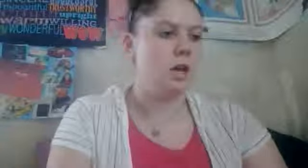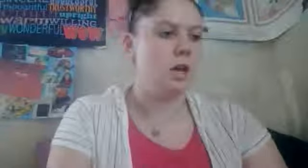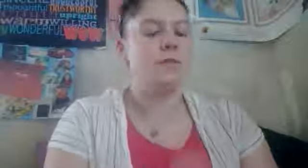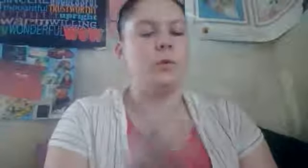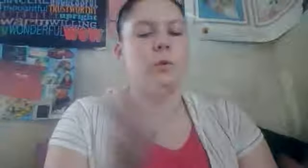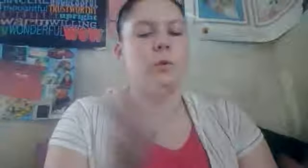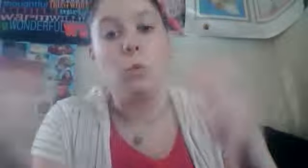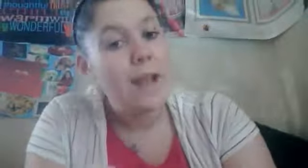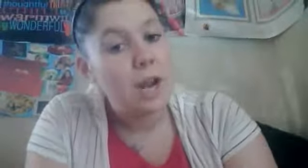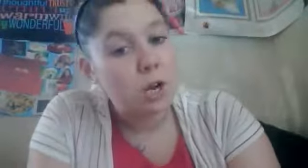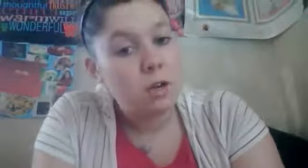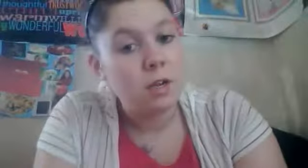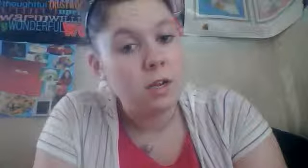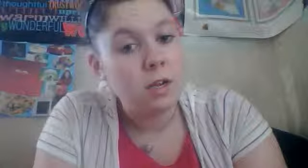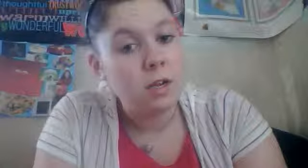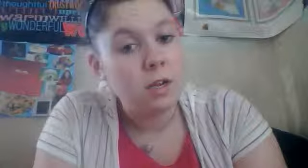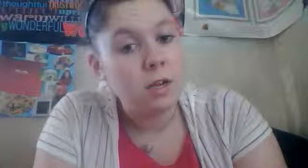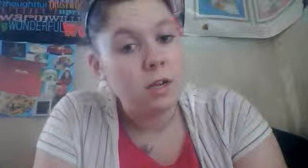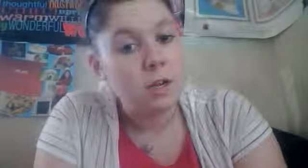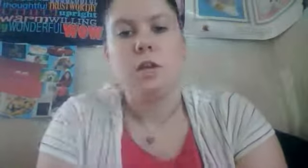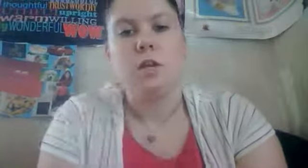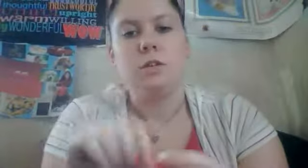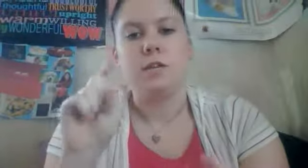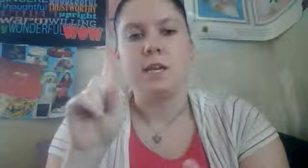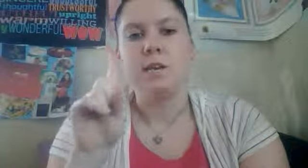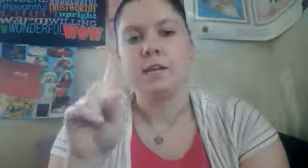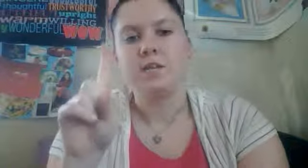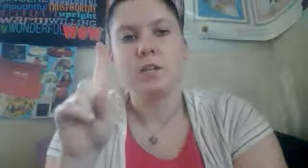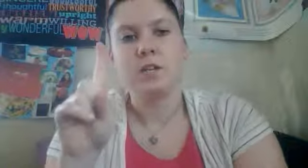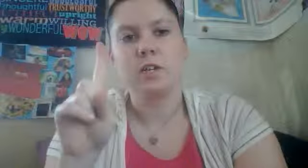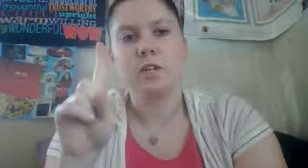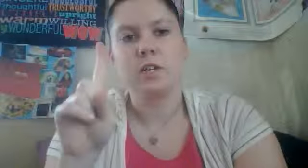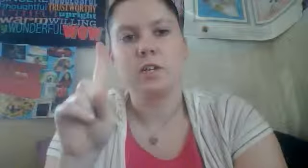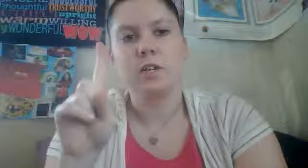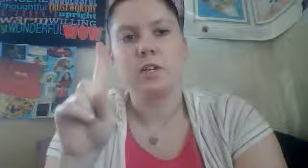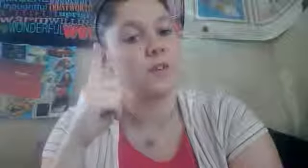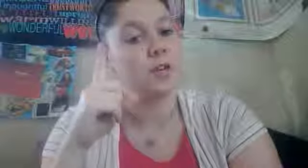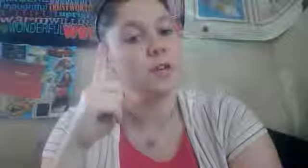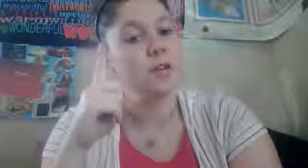you want to say where in sign language, take your index finger, just your index finger,